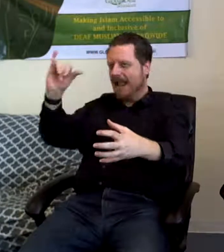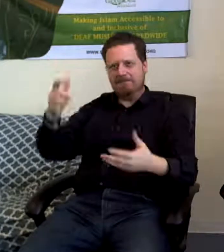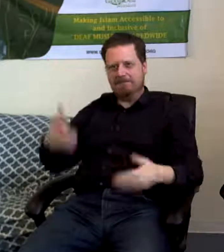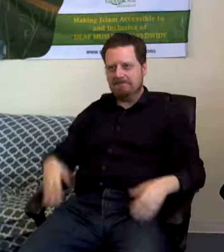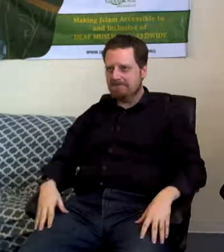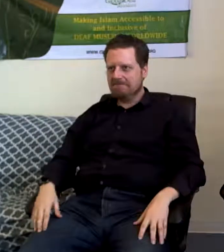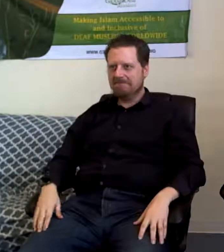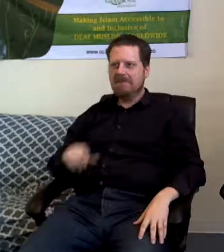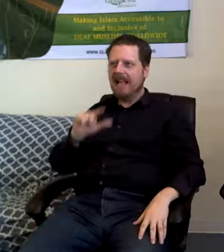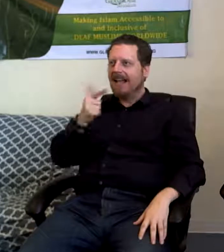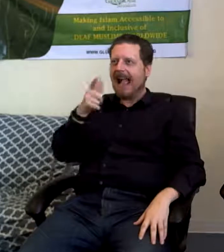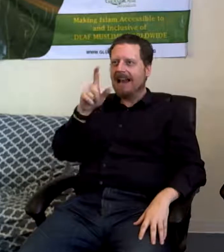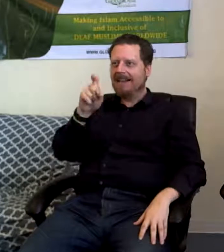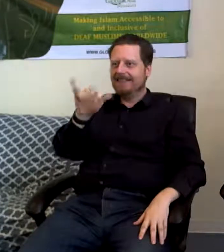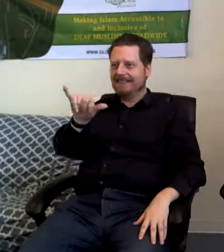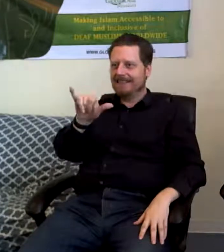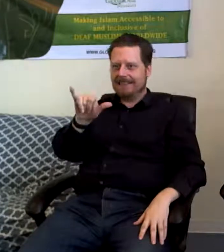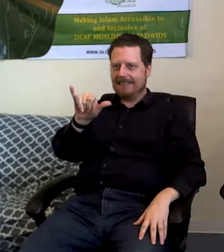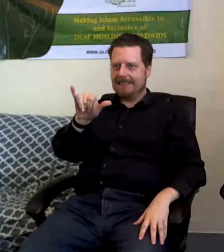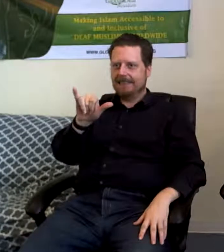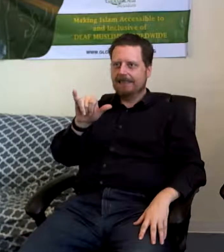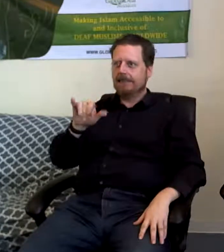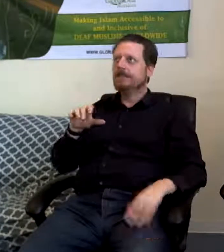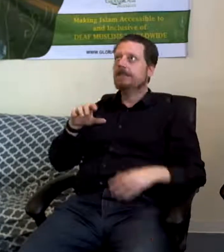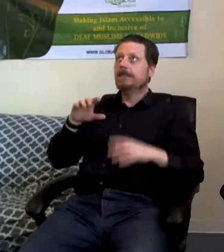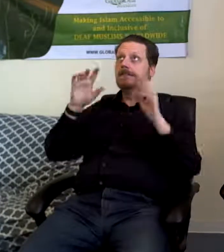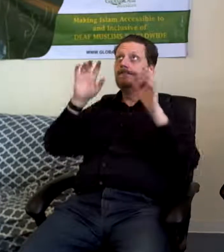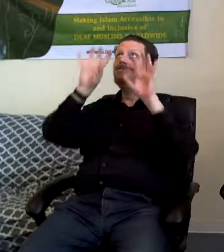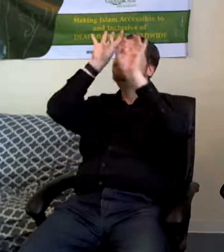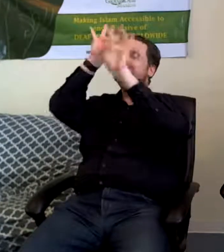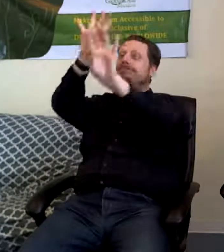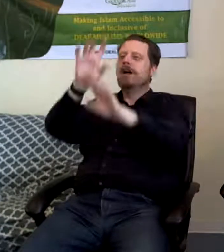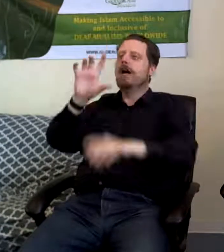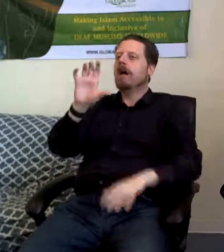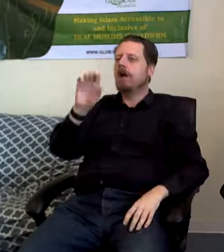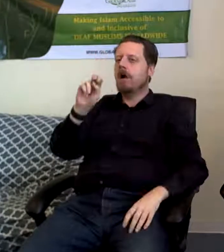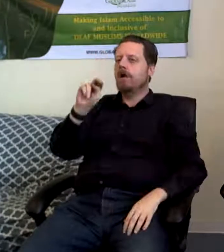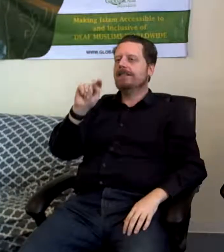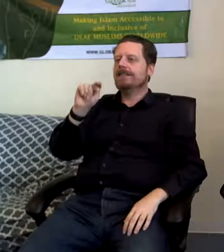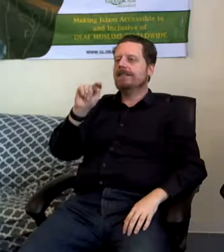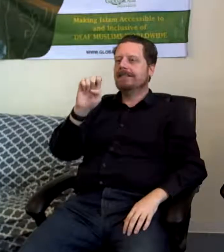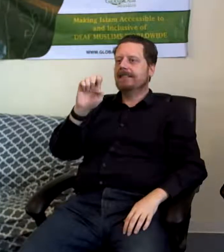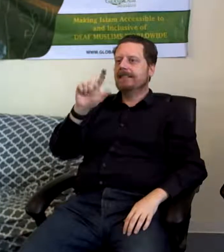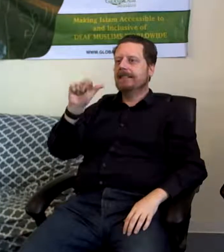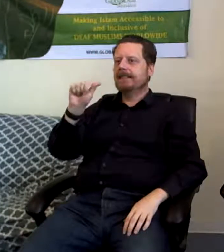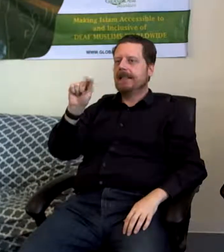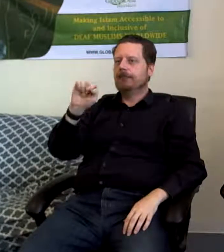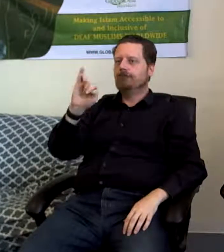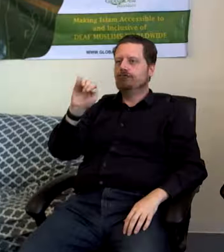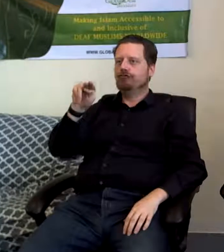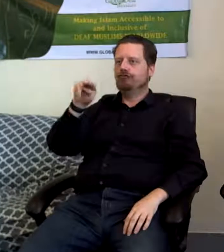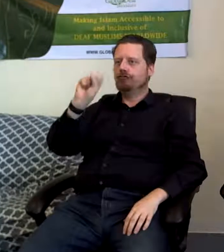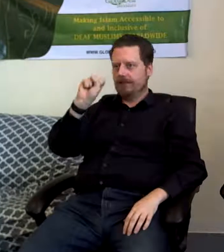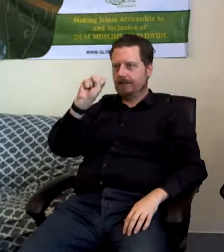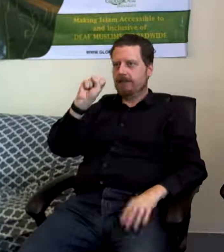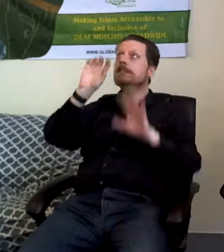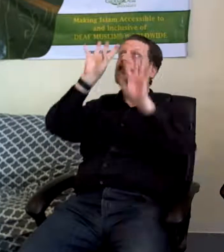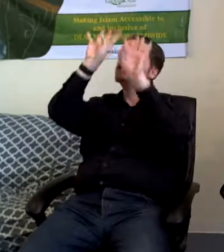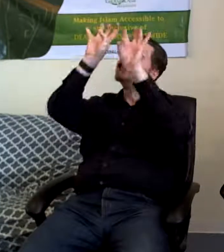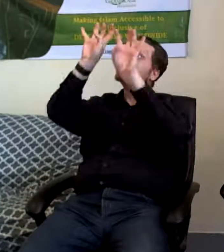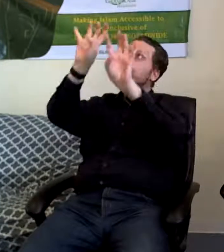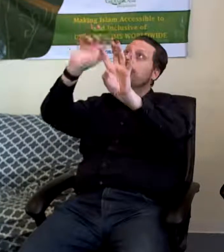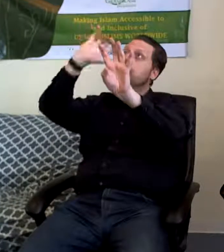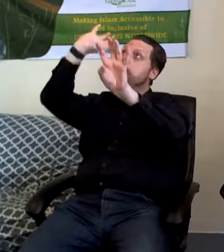Those galaxies together, they are called constellation, and there are billions of constellations